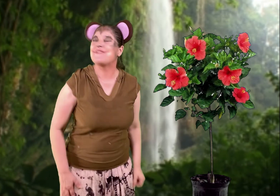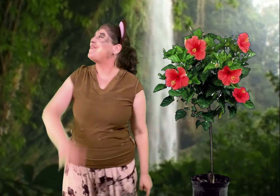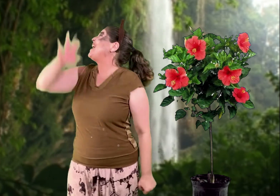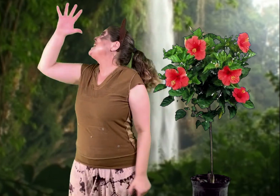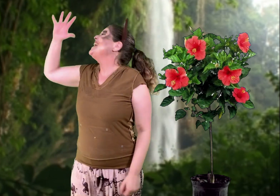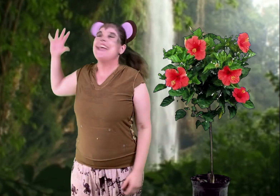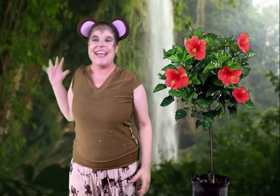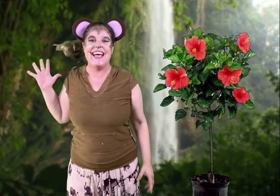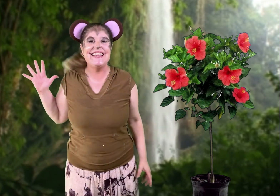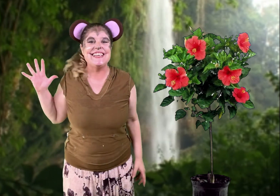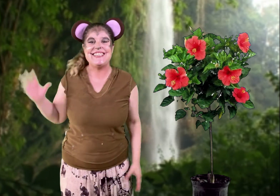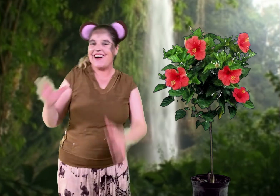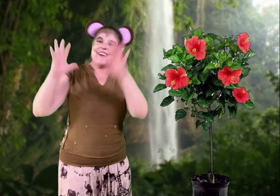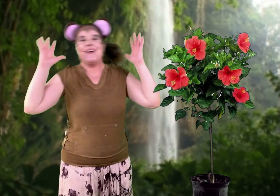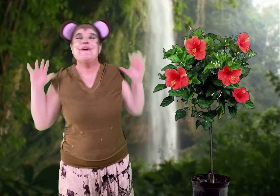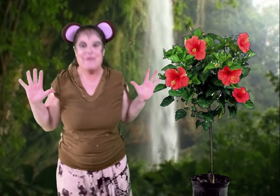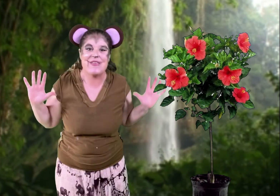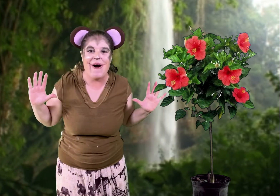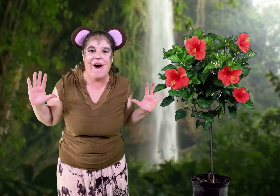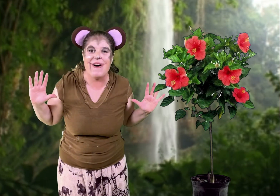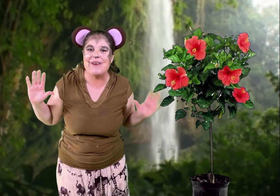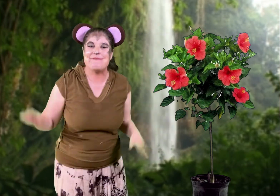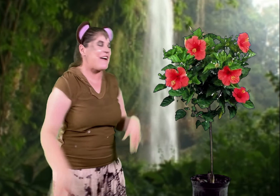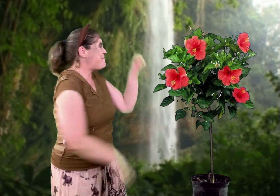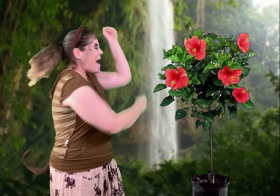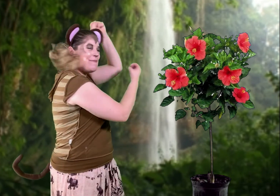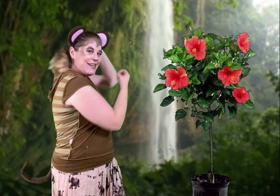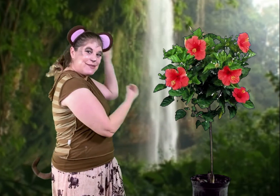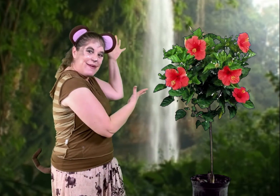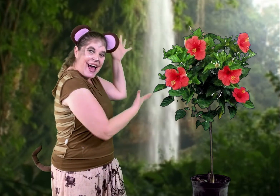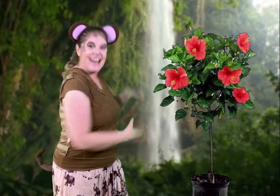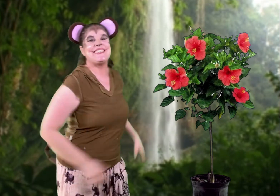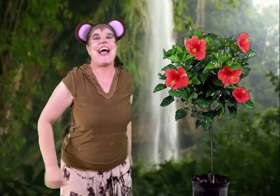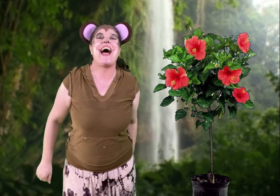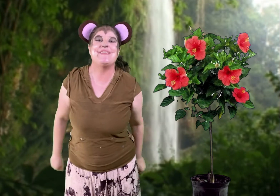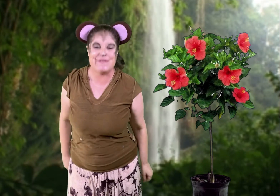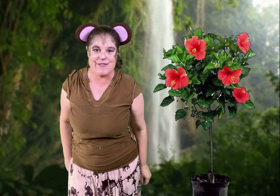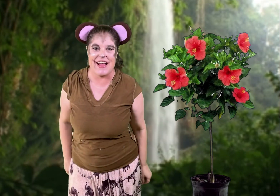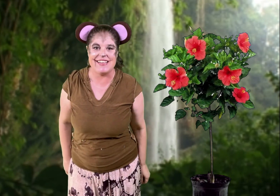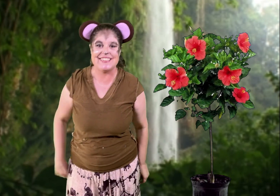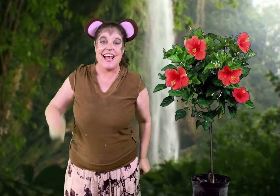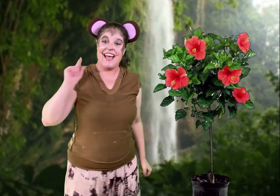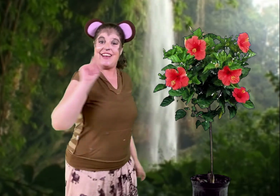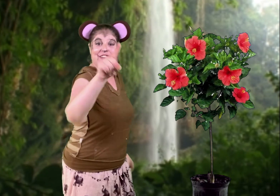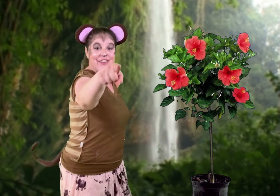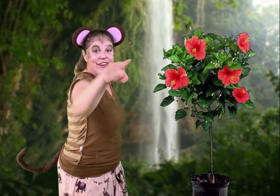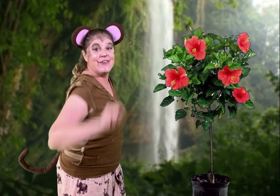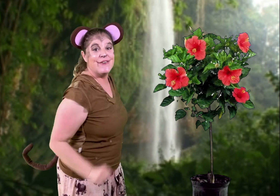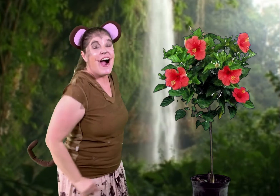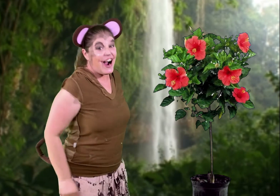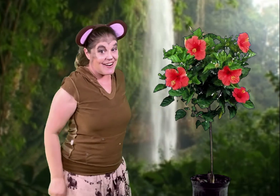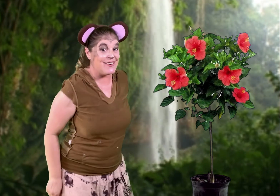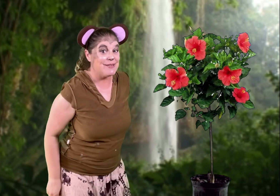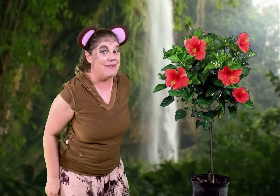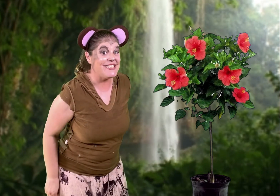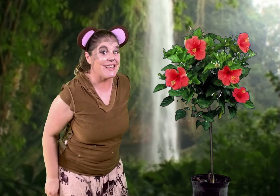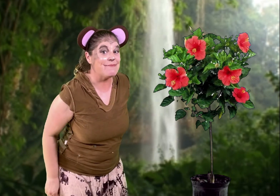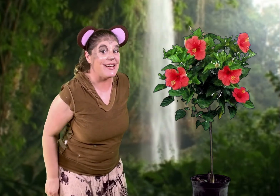fun in the jungle with all of my fabulous plants and friends. You are going to meet somebody